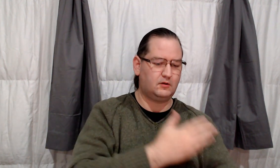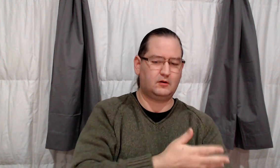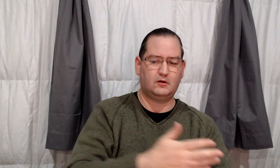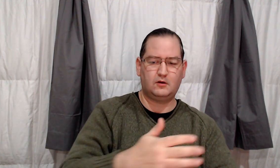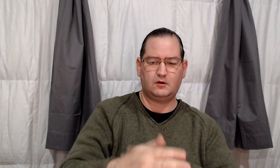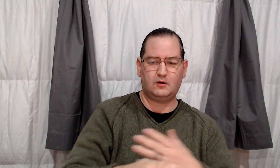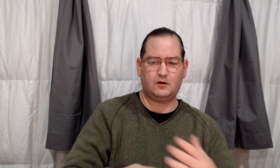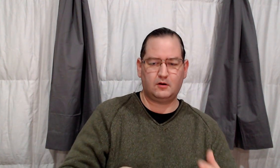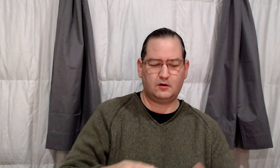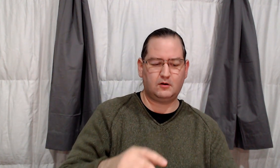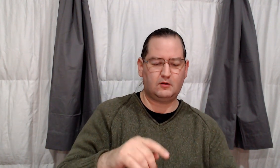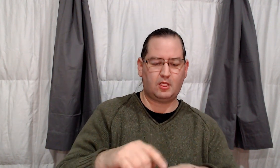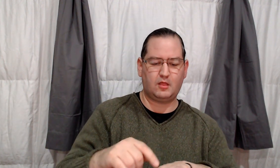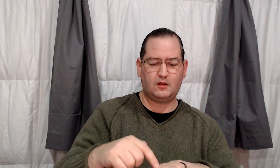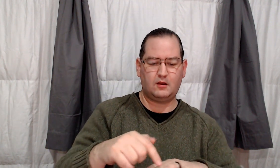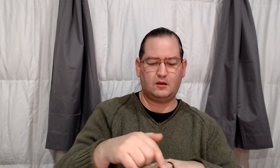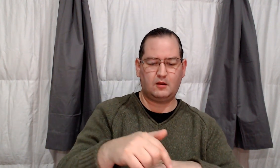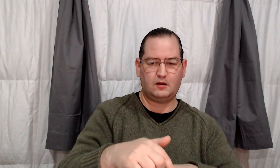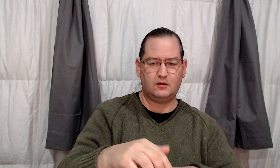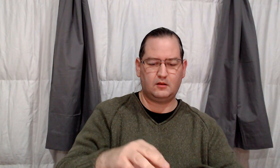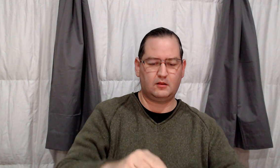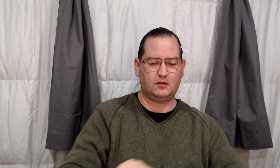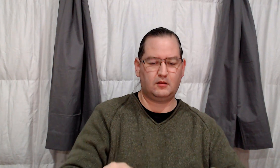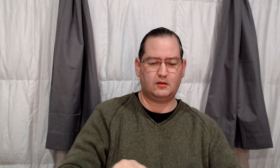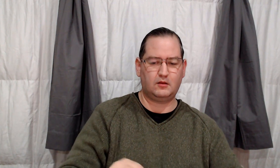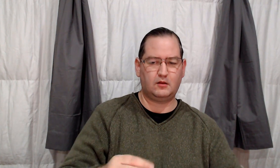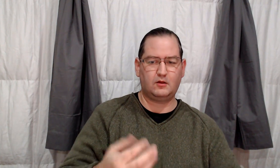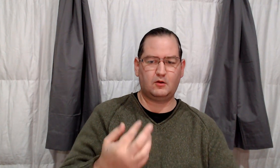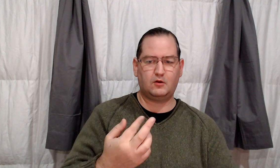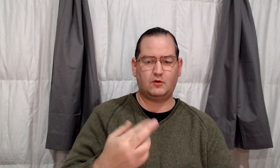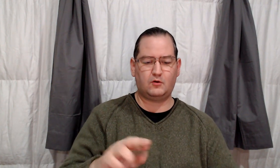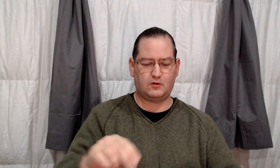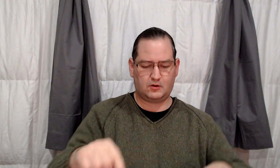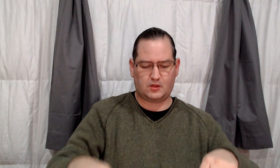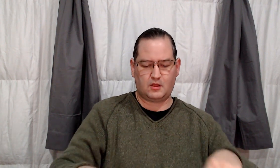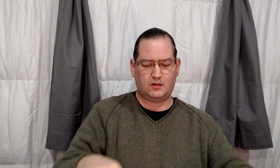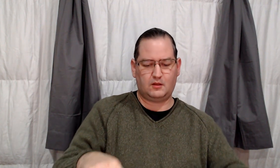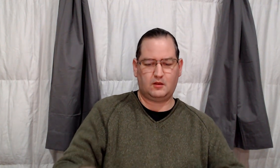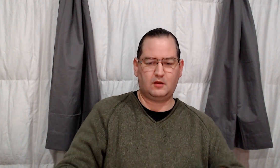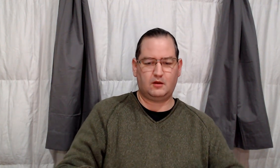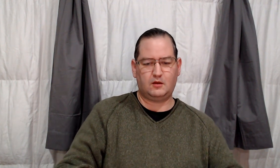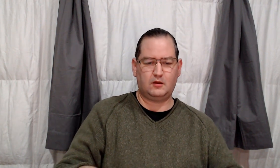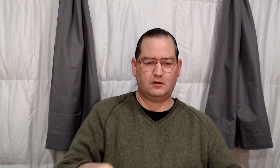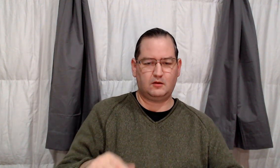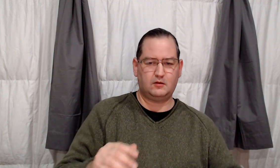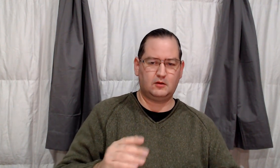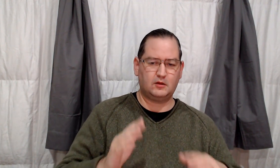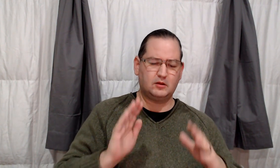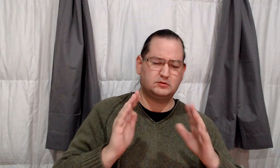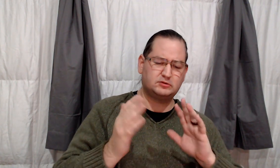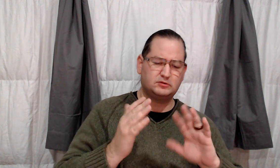be aware of which leg seems to relax more quickly or completely than the